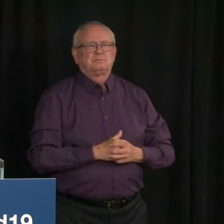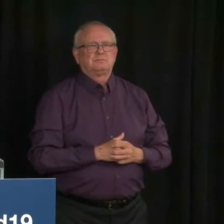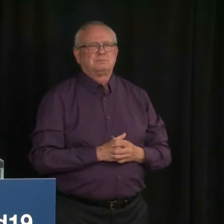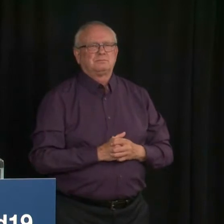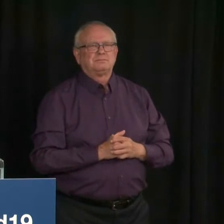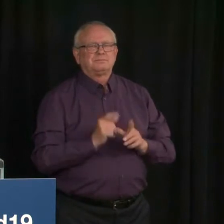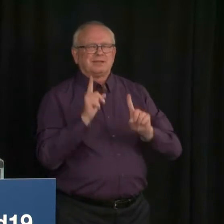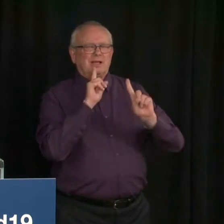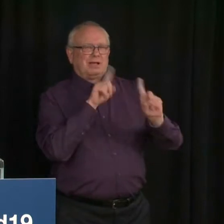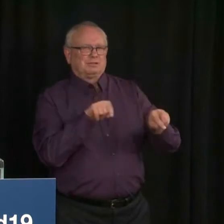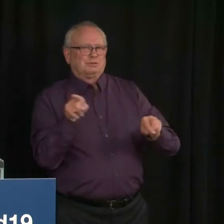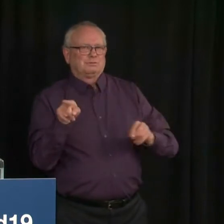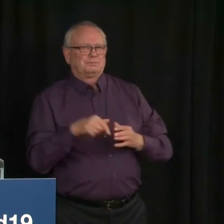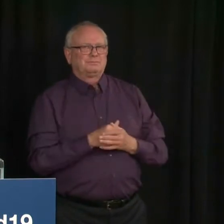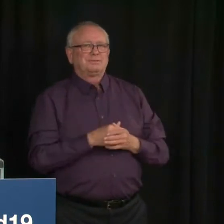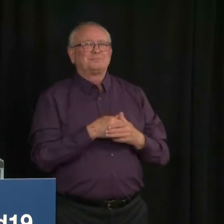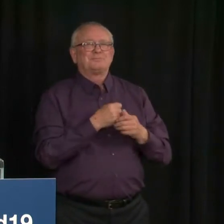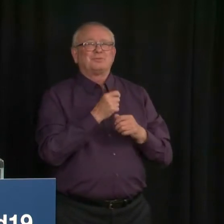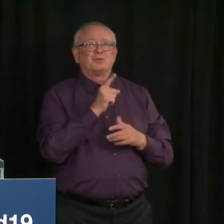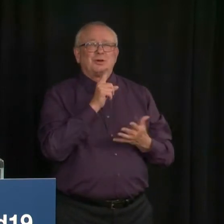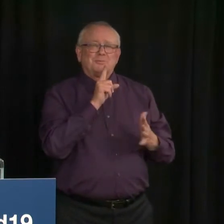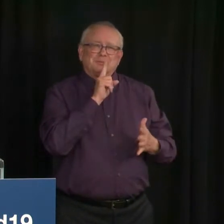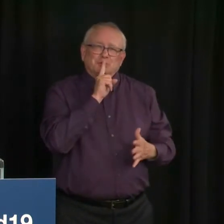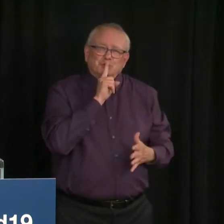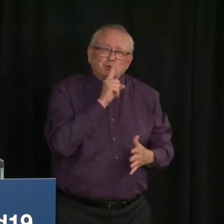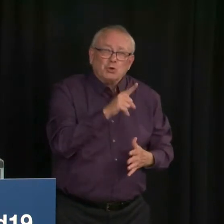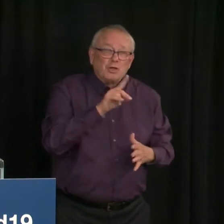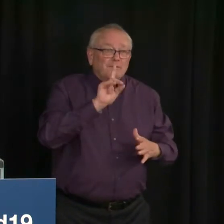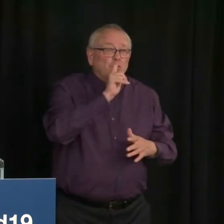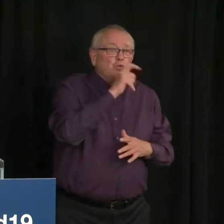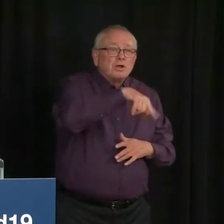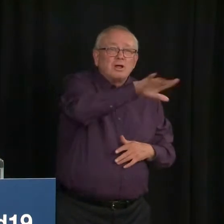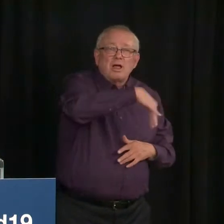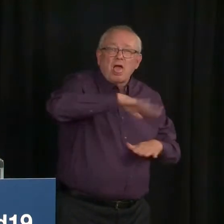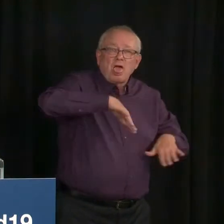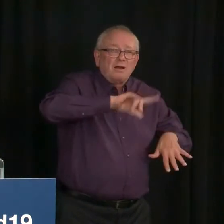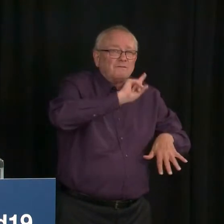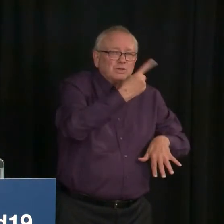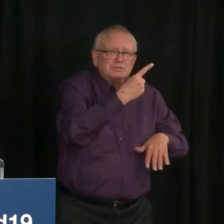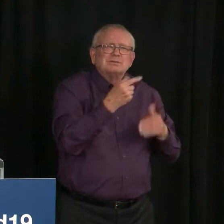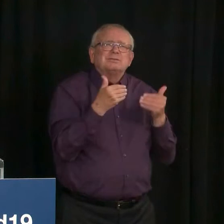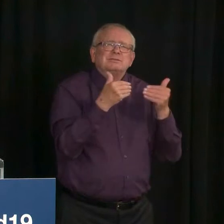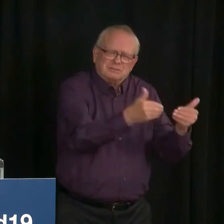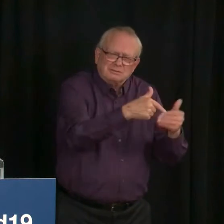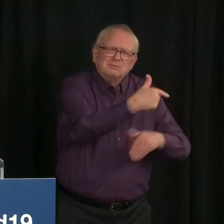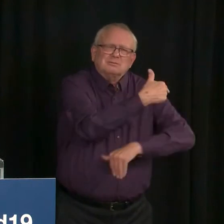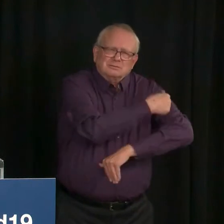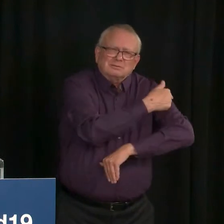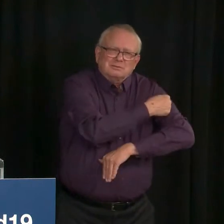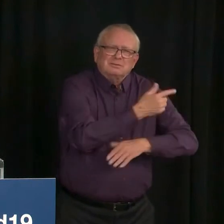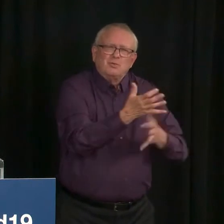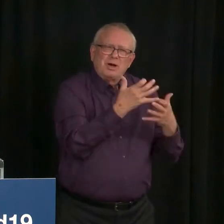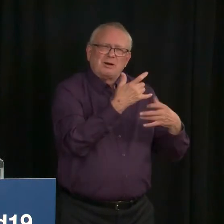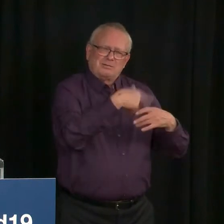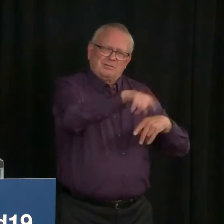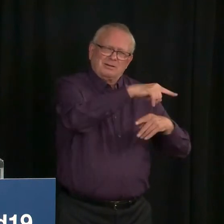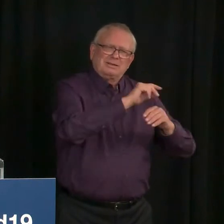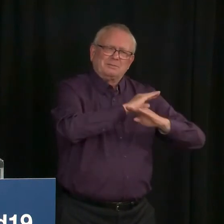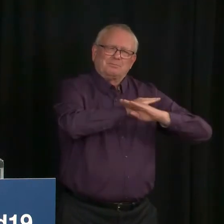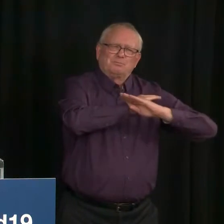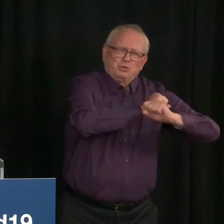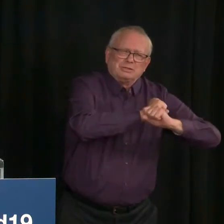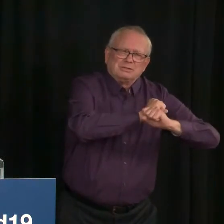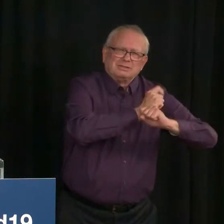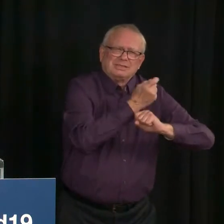that protection, which in general, overall, as we can see from our vaccine effectiveness results in